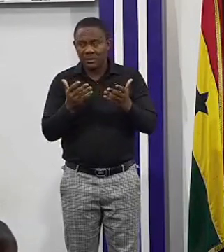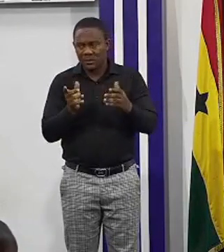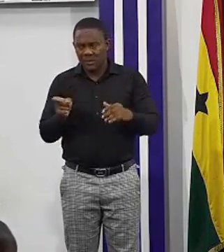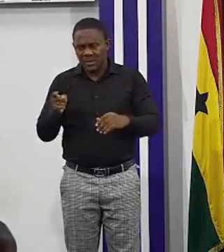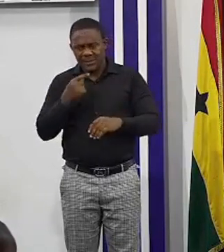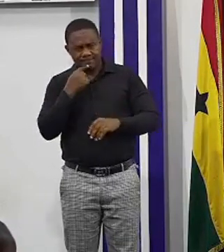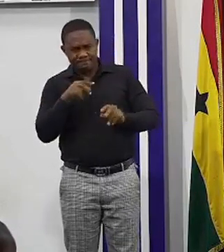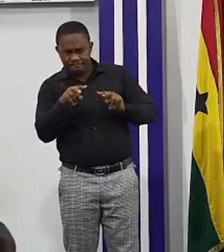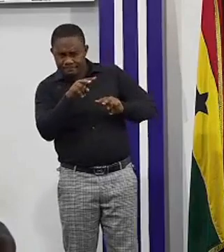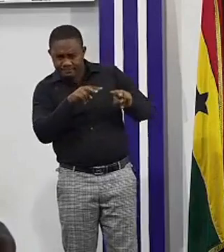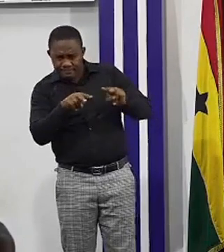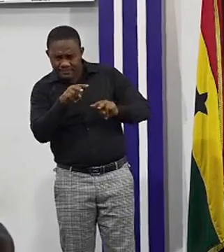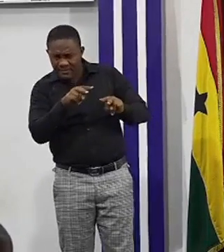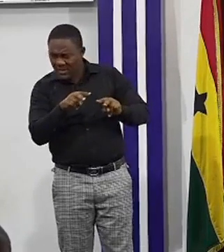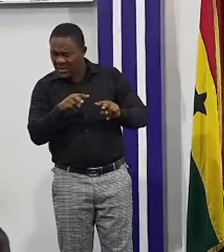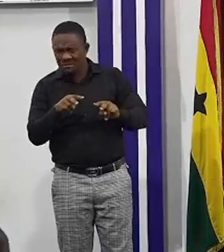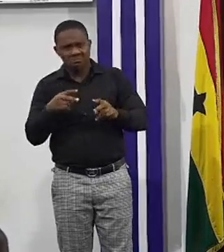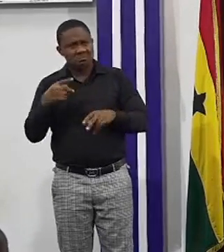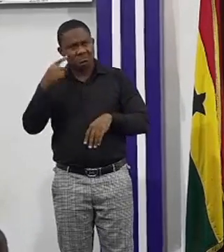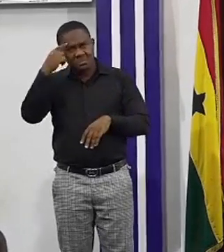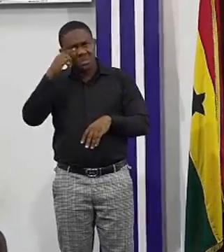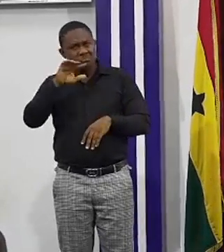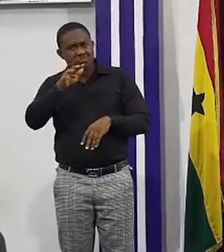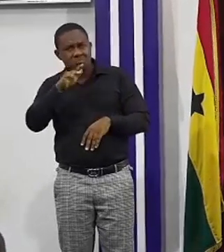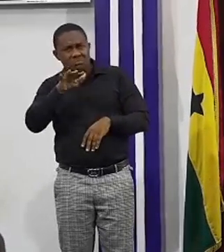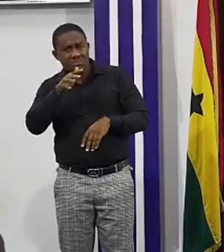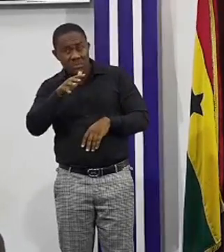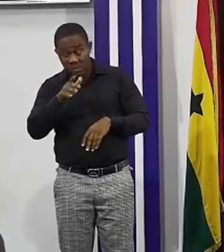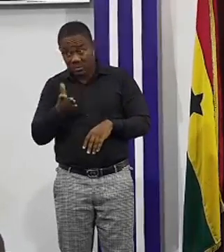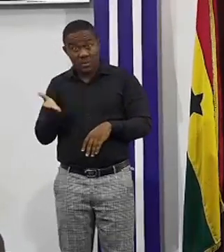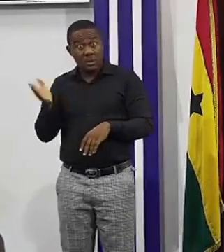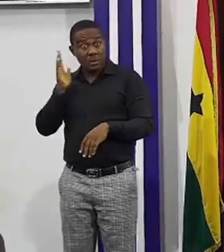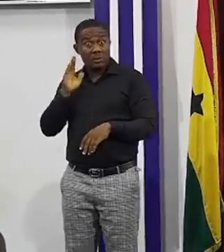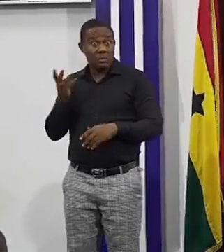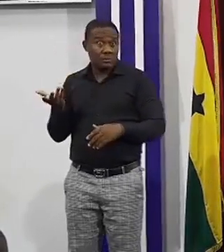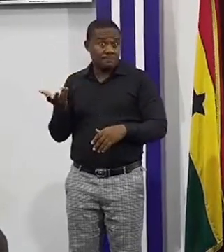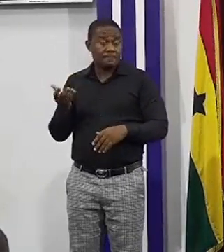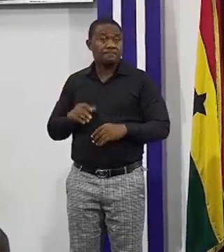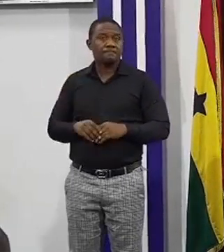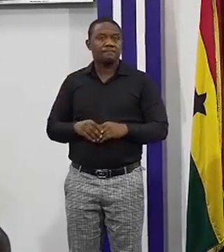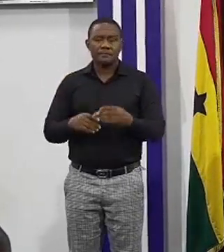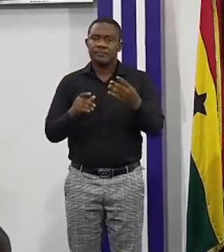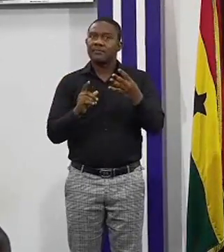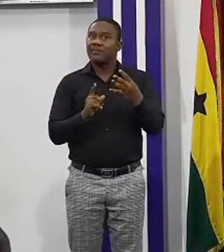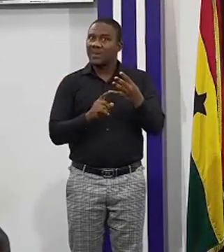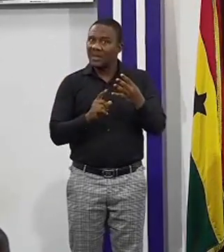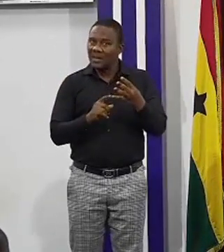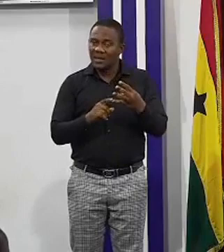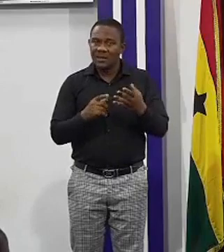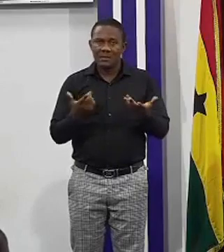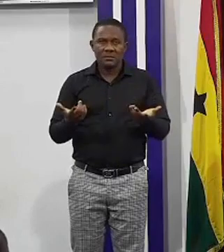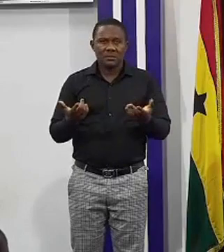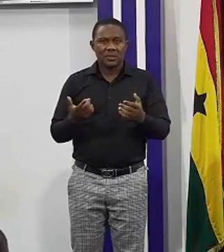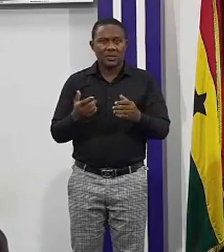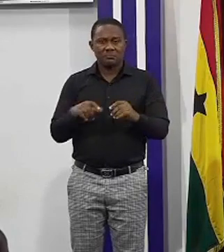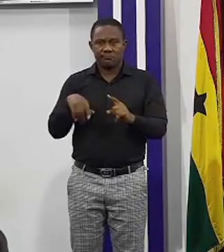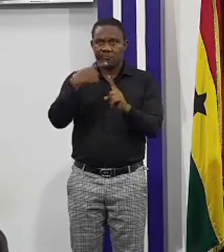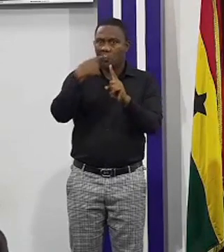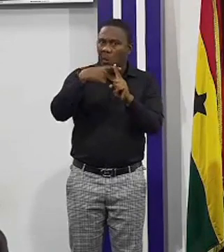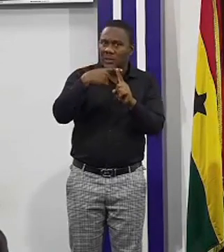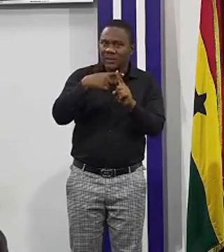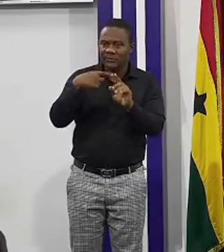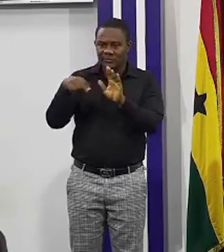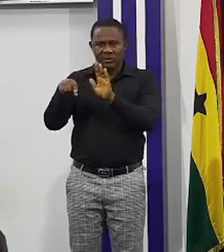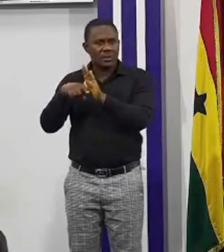the bracket of data and its analysis. We'll also today speak about case management and case count. And then there